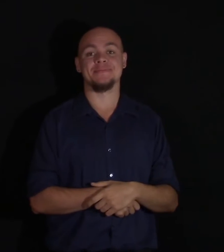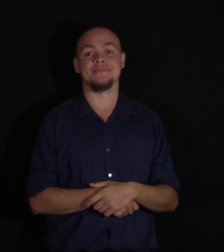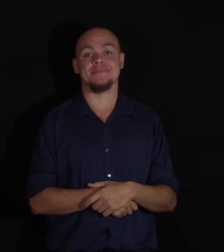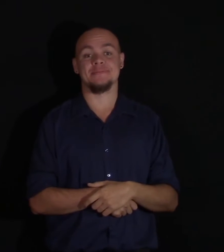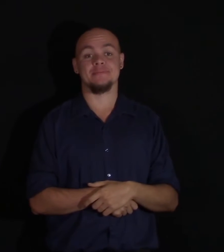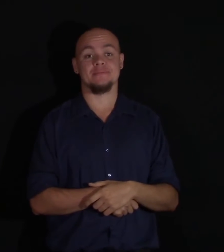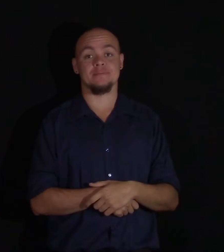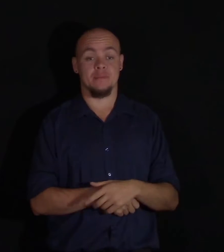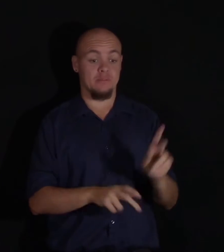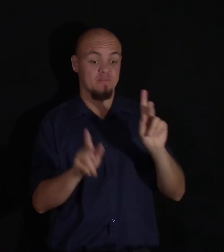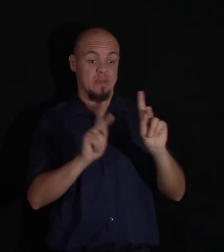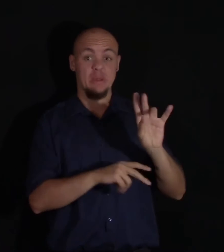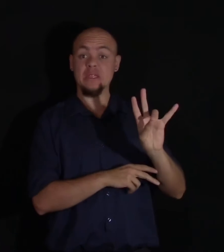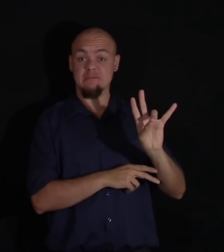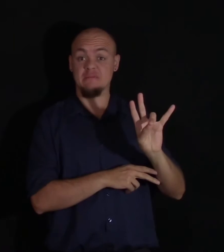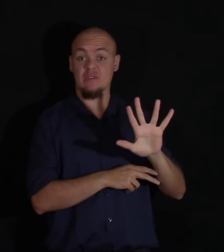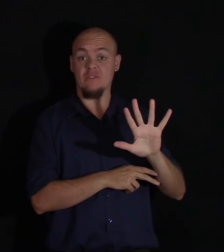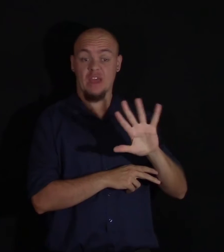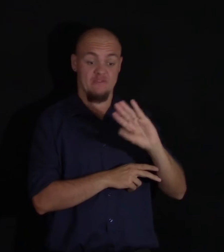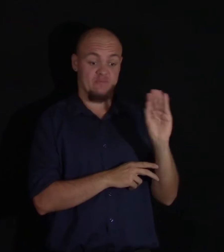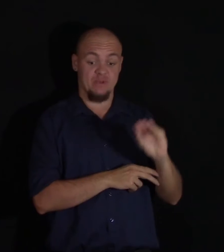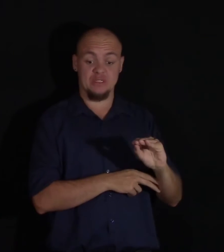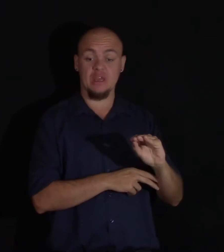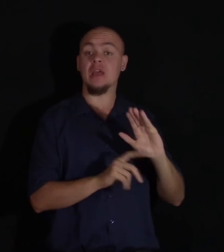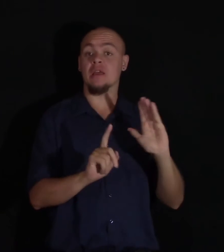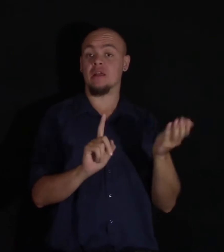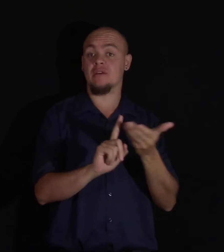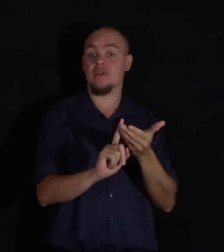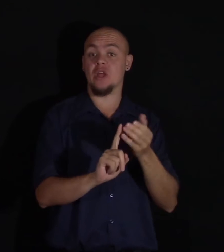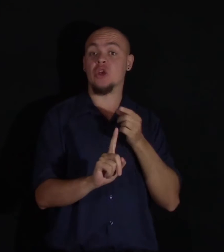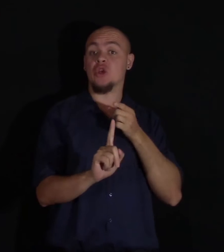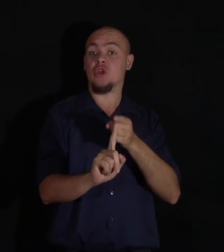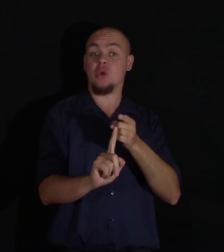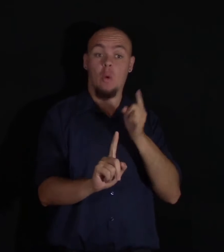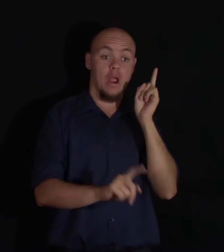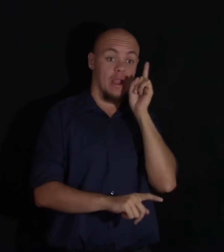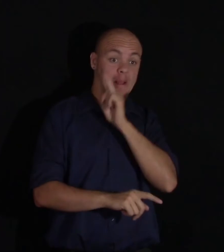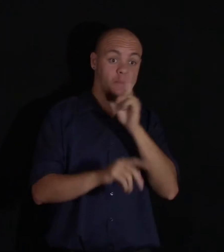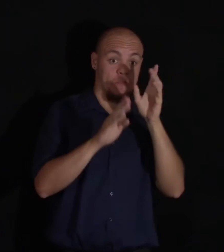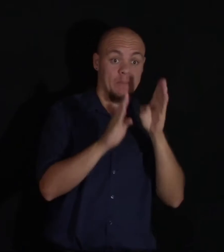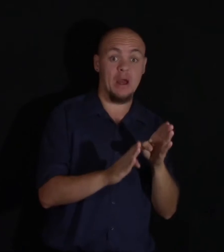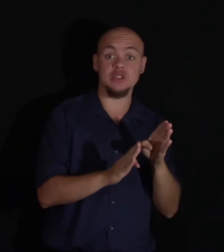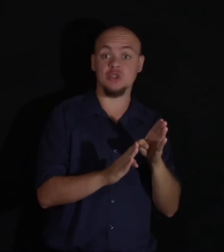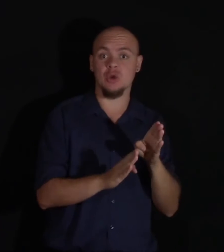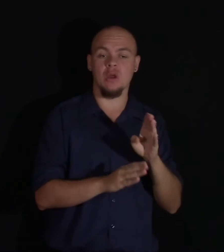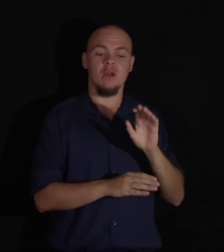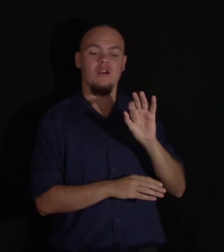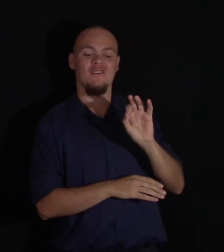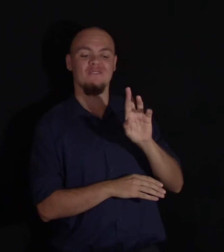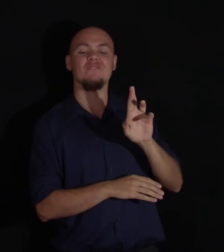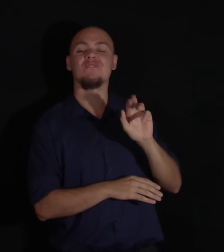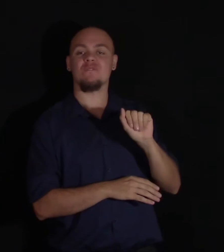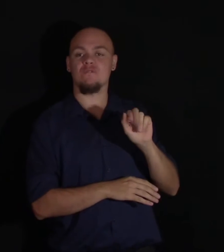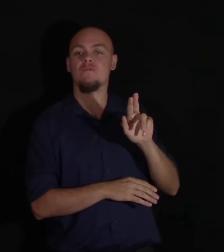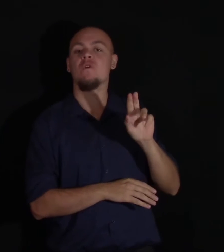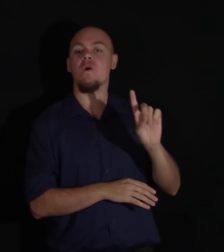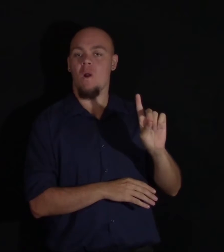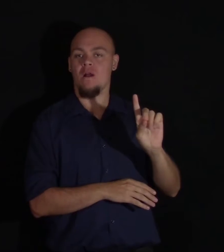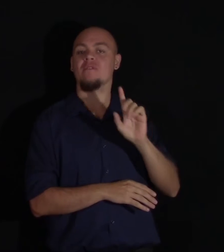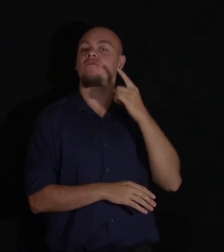75% of us have convinced ourselves that we are an imposter or a fraud when it comes to our jobs and